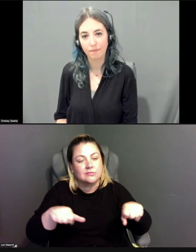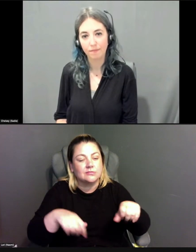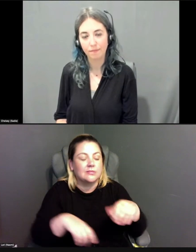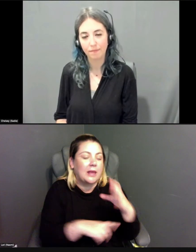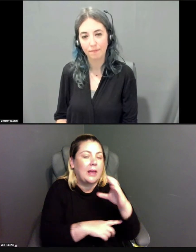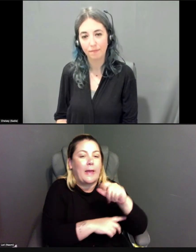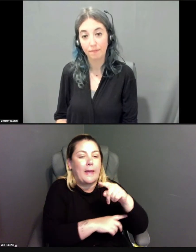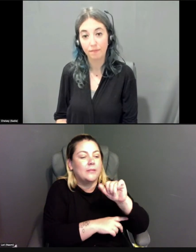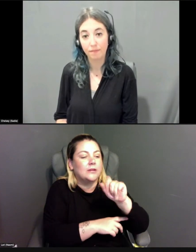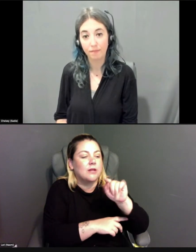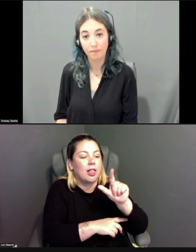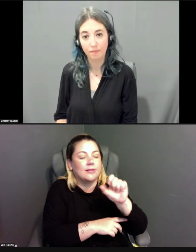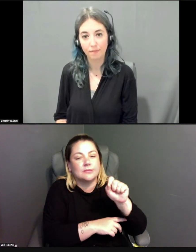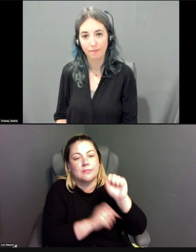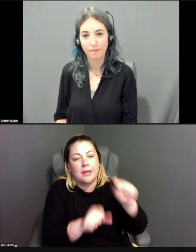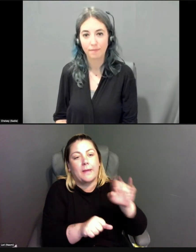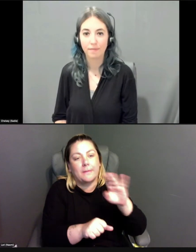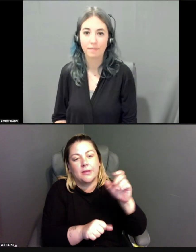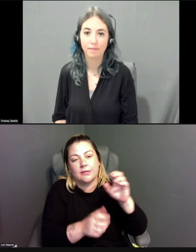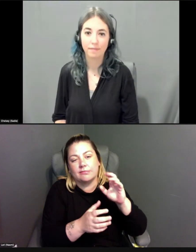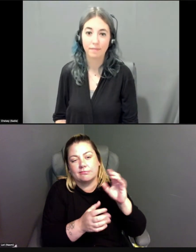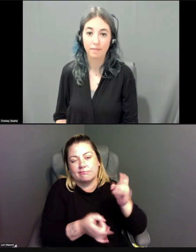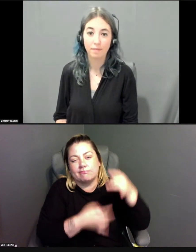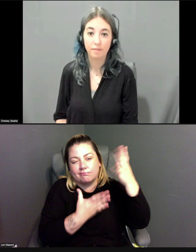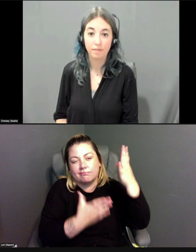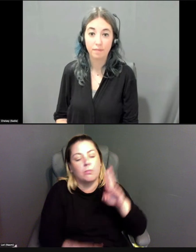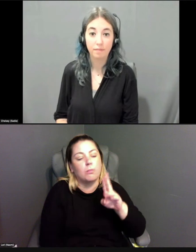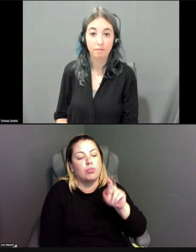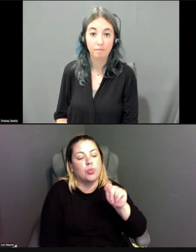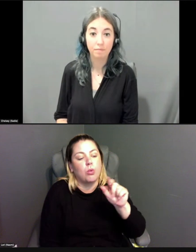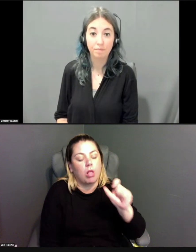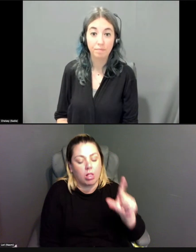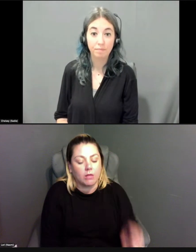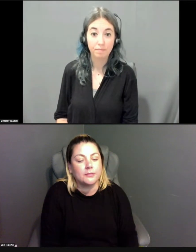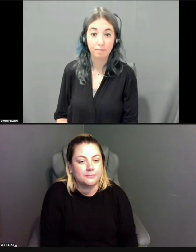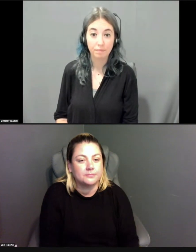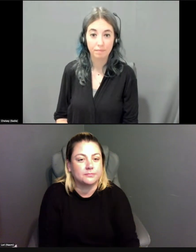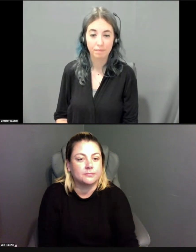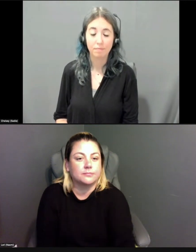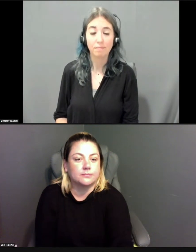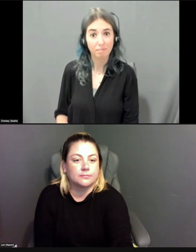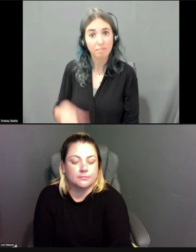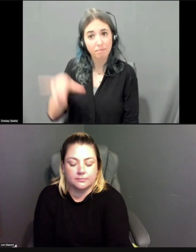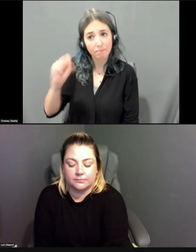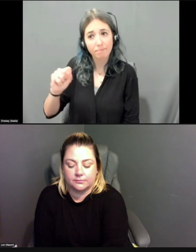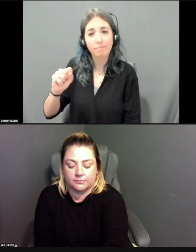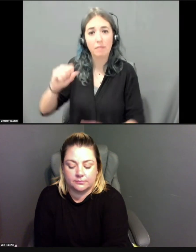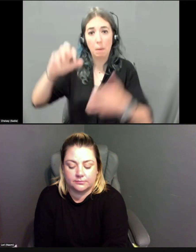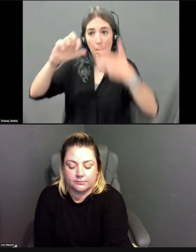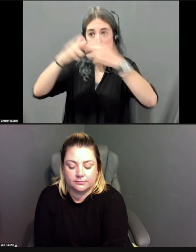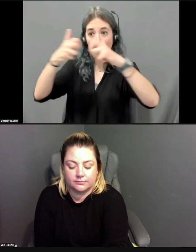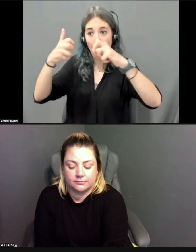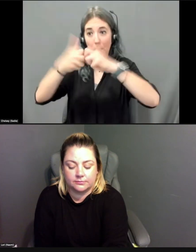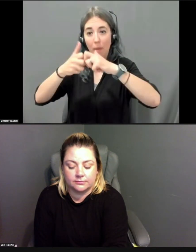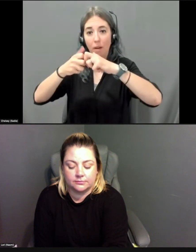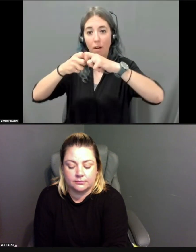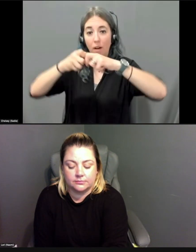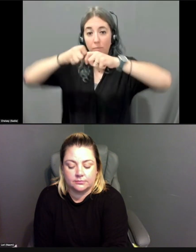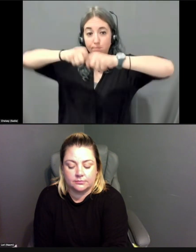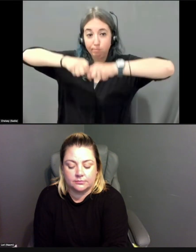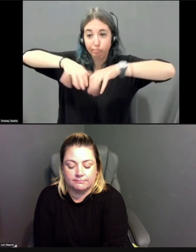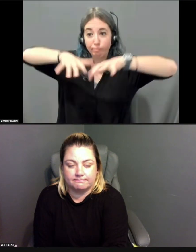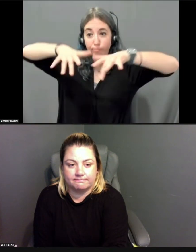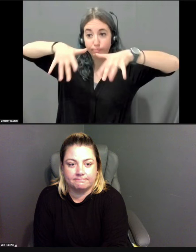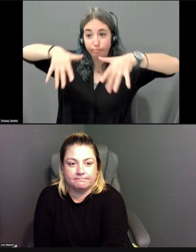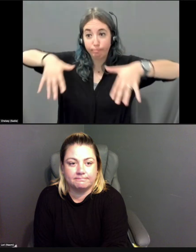just, it all trickles down and it just shows up in so many unexpected ways.